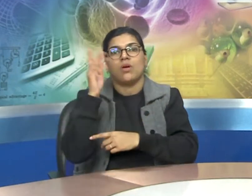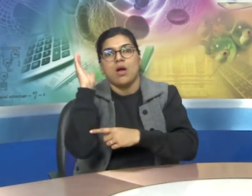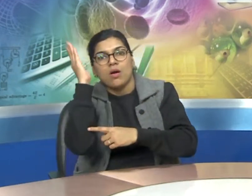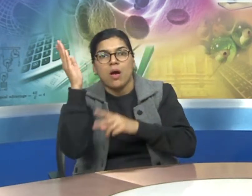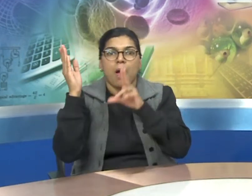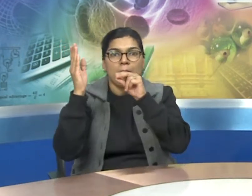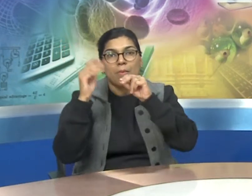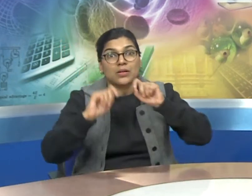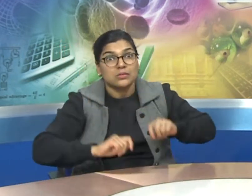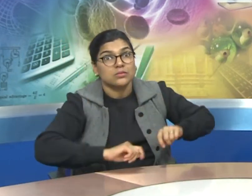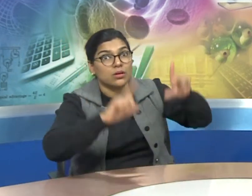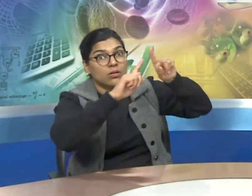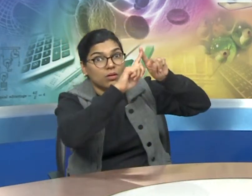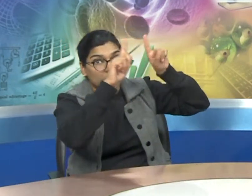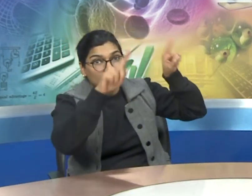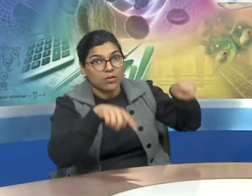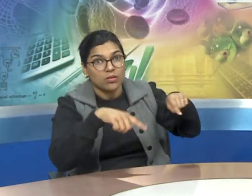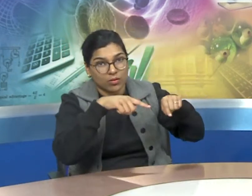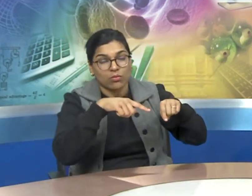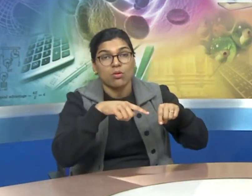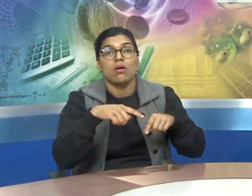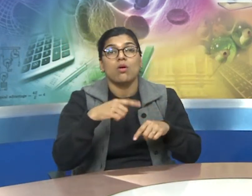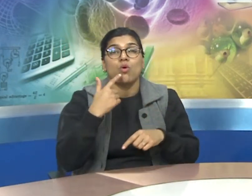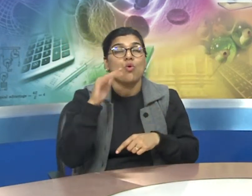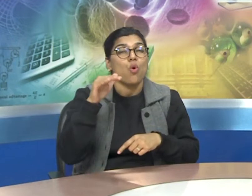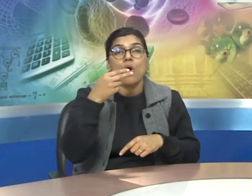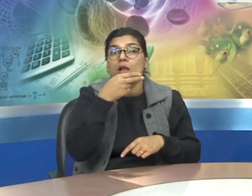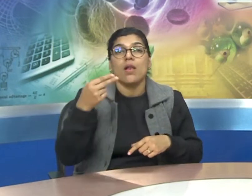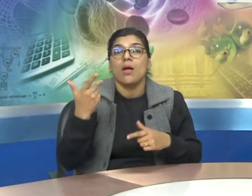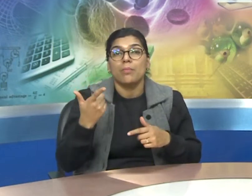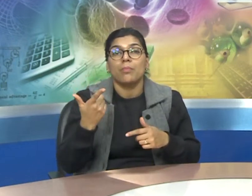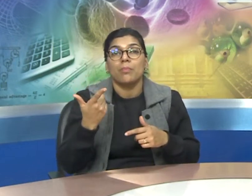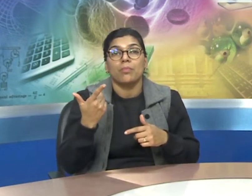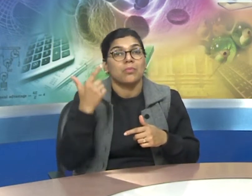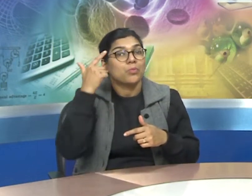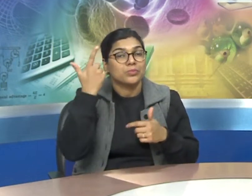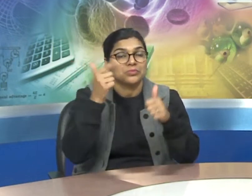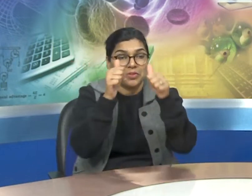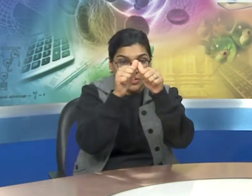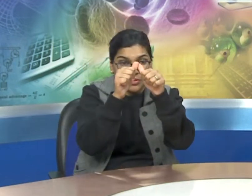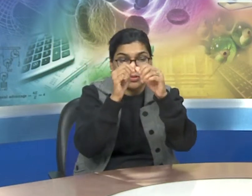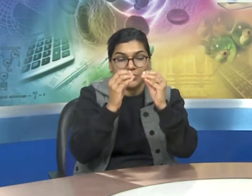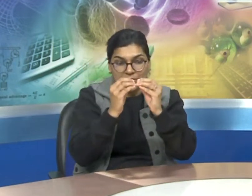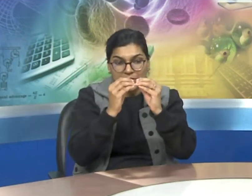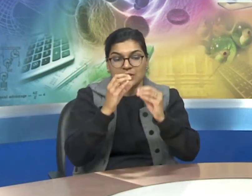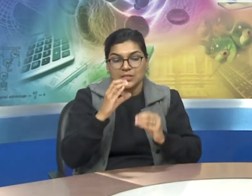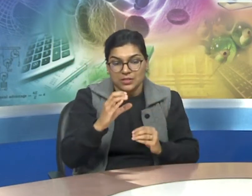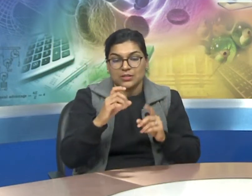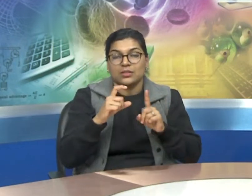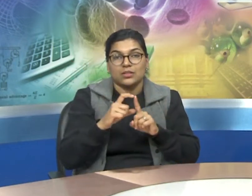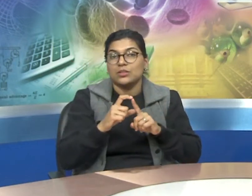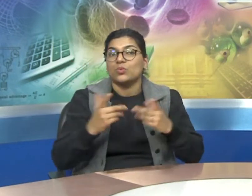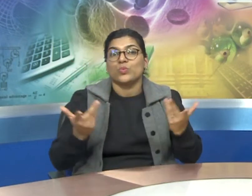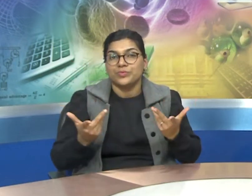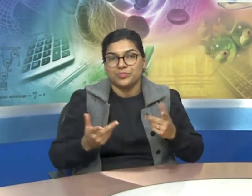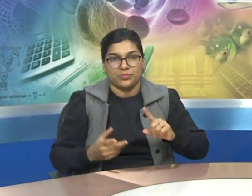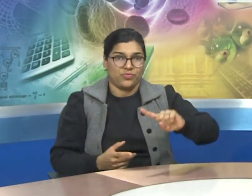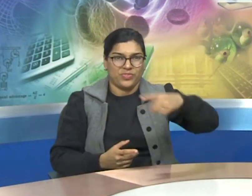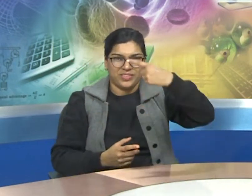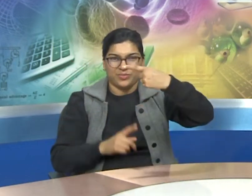presentation is called the... You have 4 options, A, B, C and D. You have to choose which